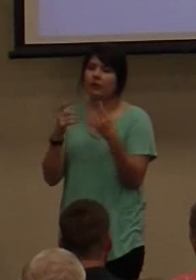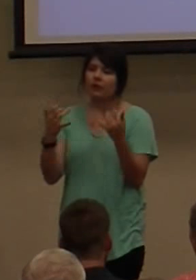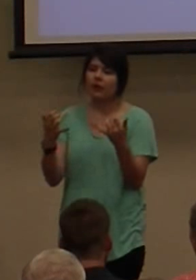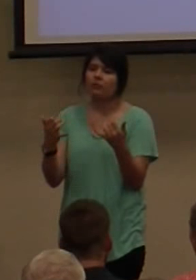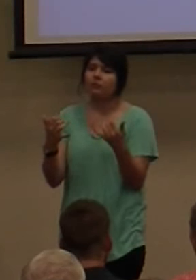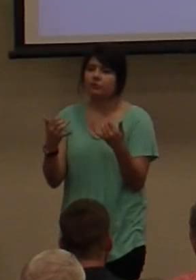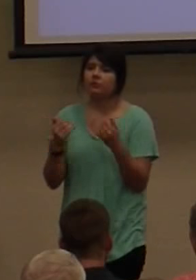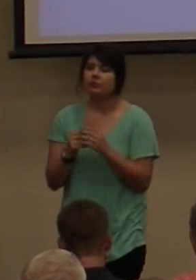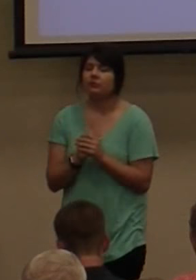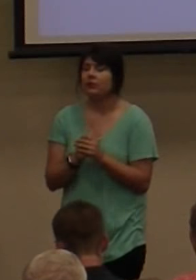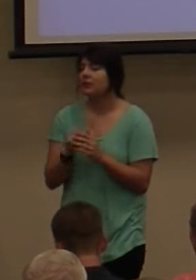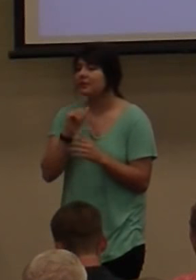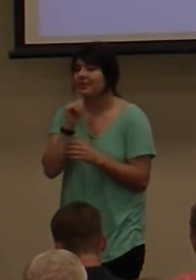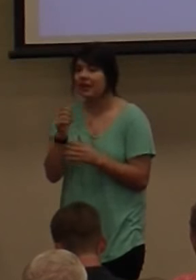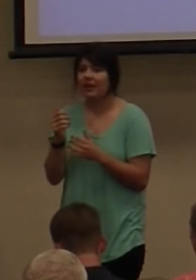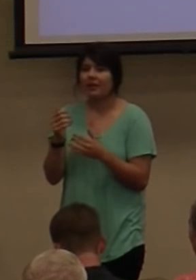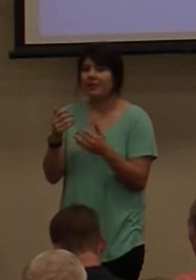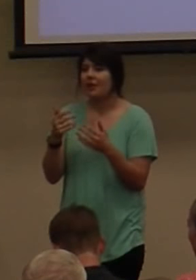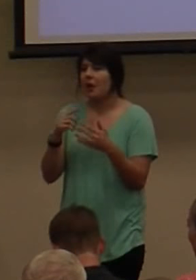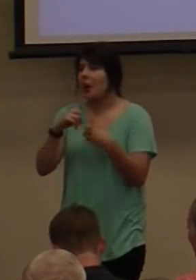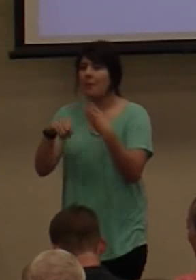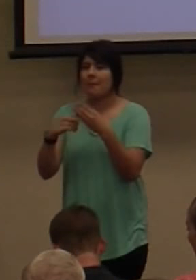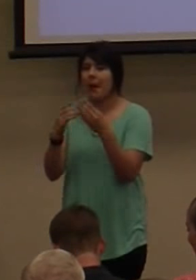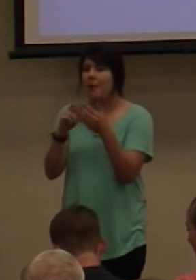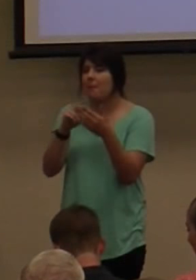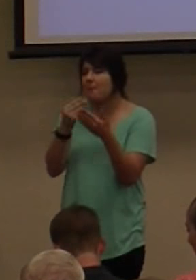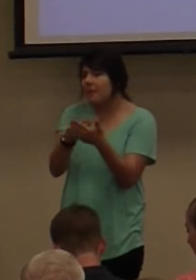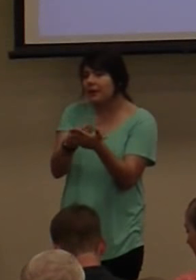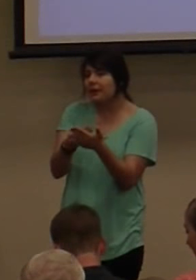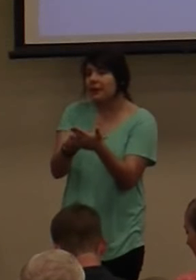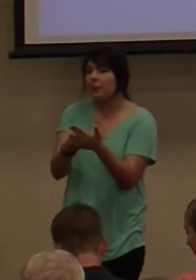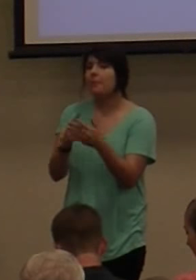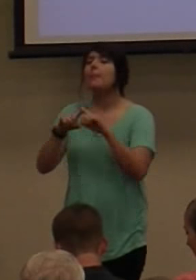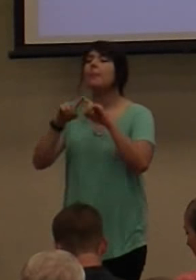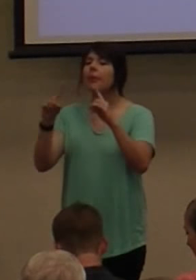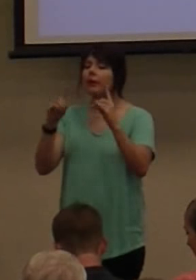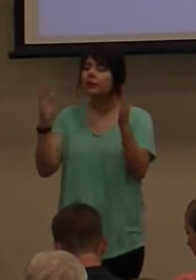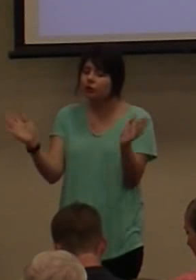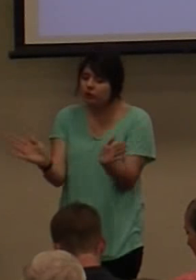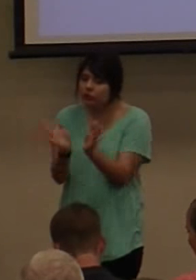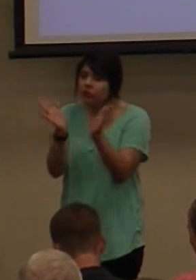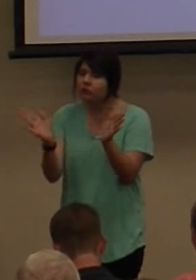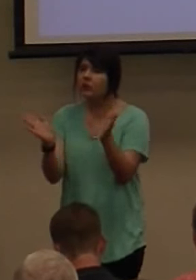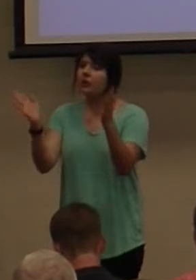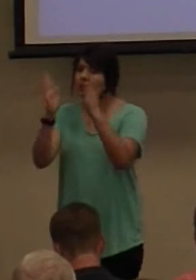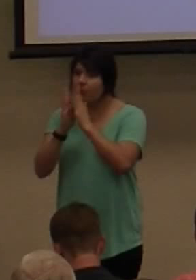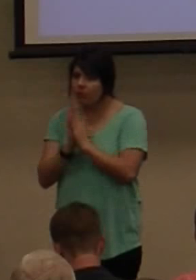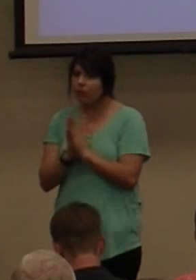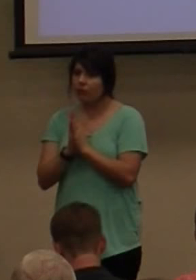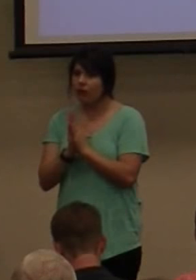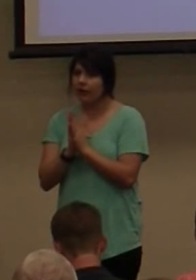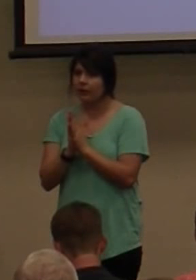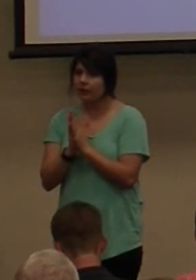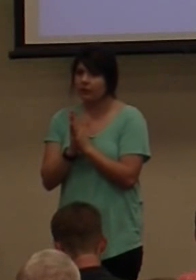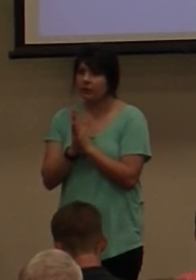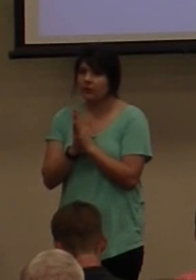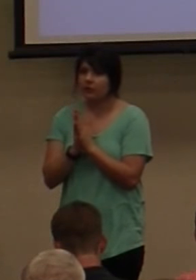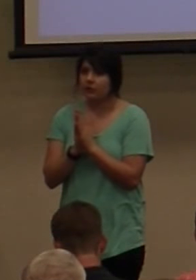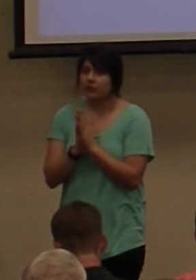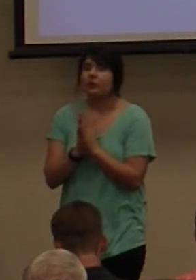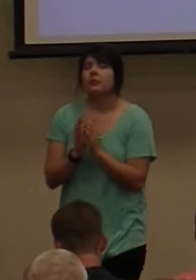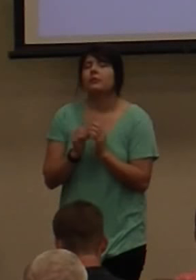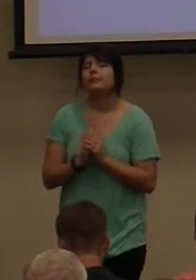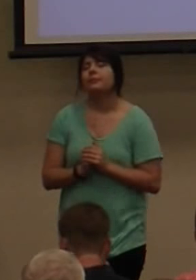It's not a matter of money, it's a matter of encouragement and prayer as much as anything else.